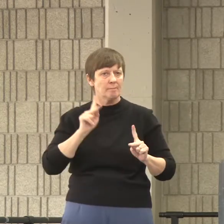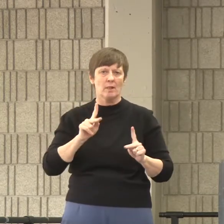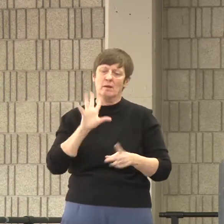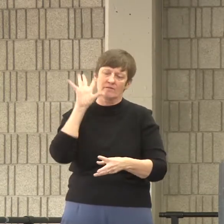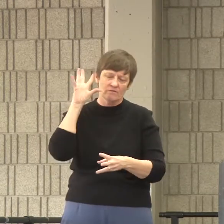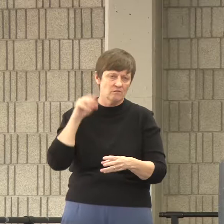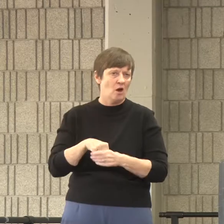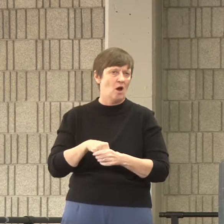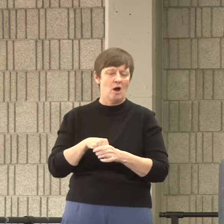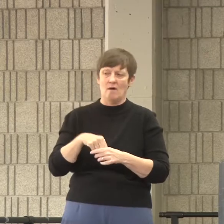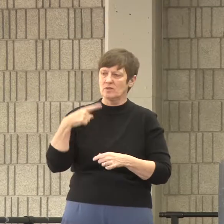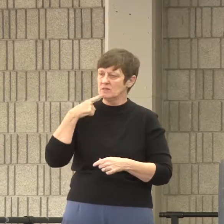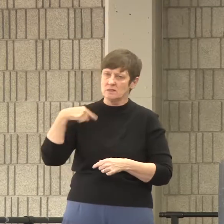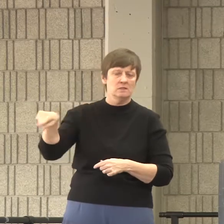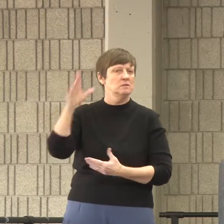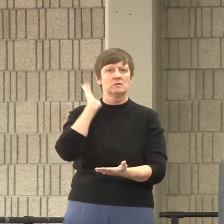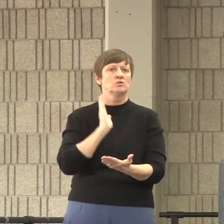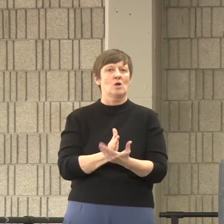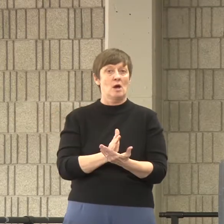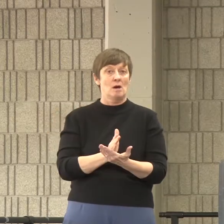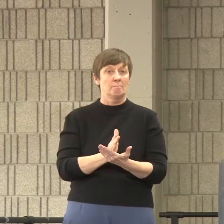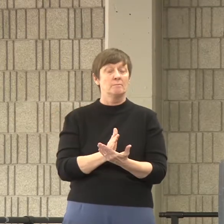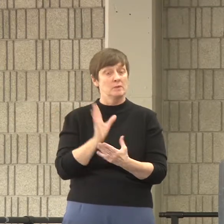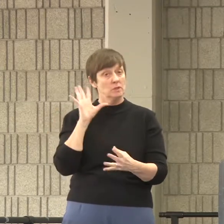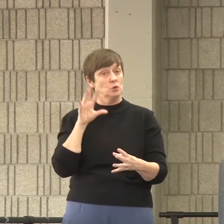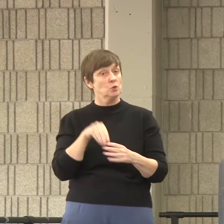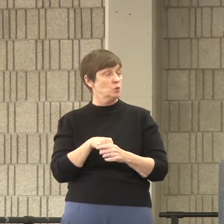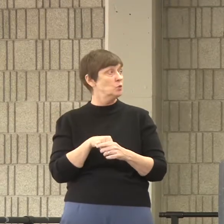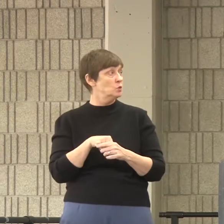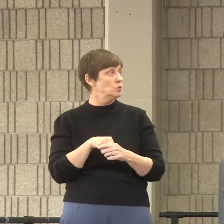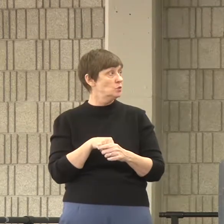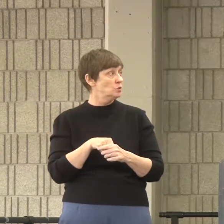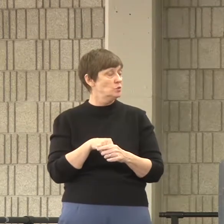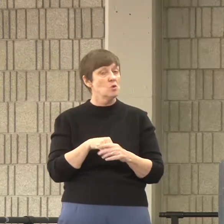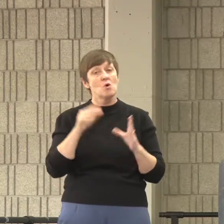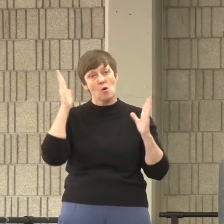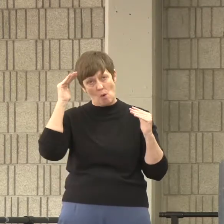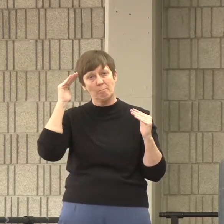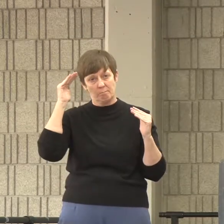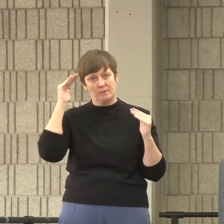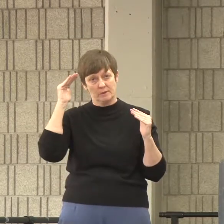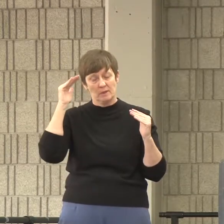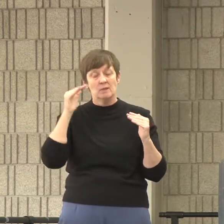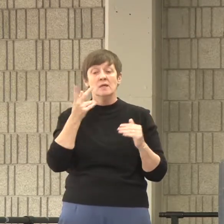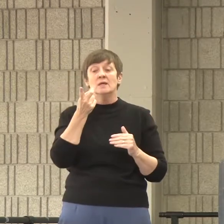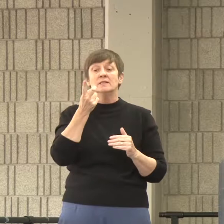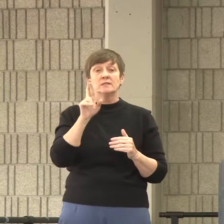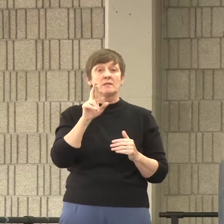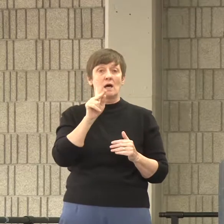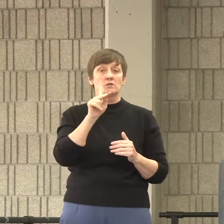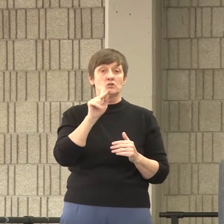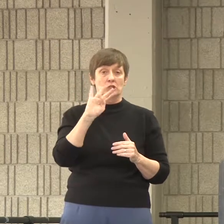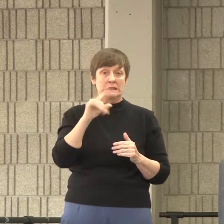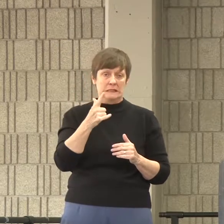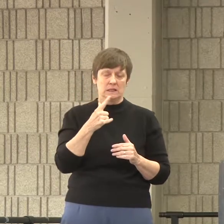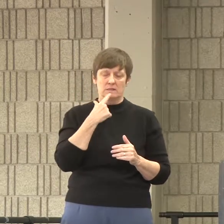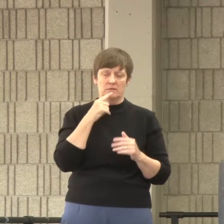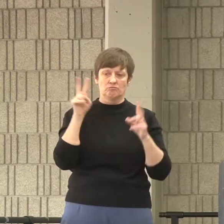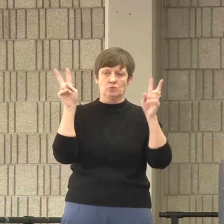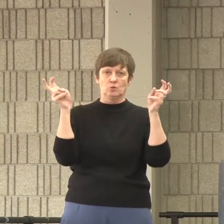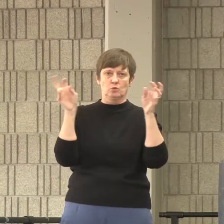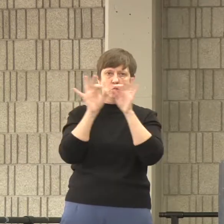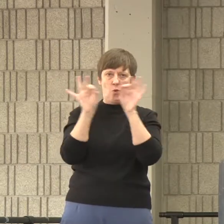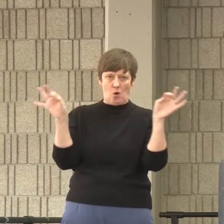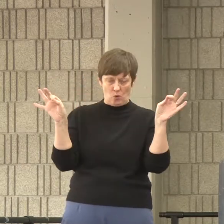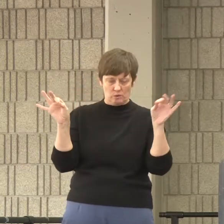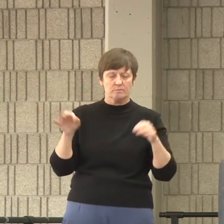involved. And that includes voting. Dr. King gave the following quotation, which will tell you how